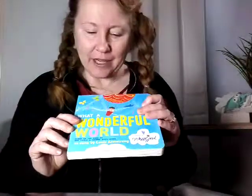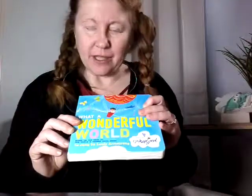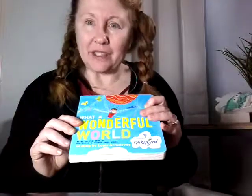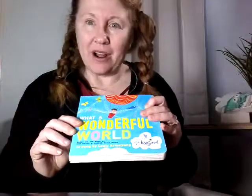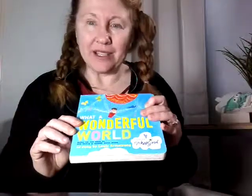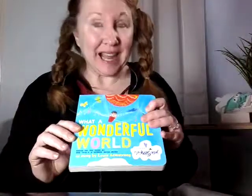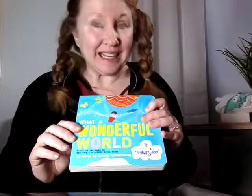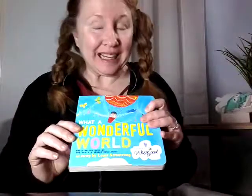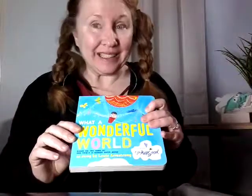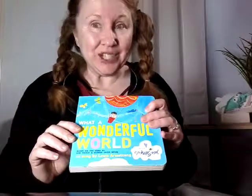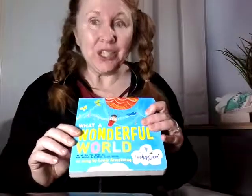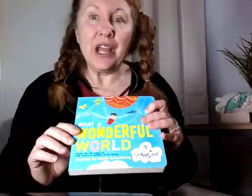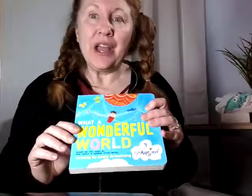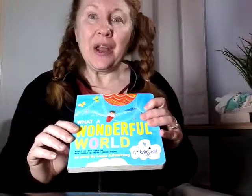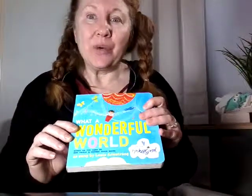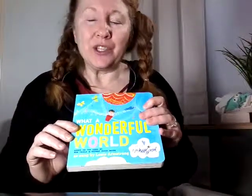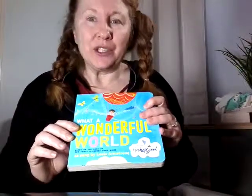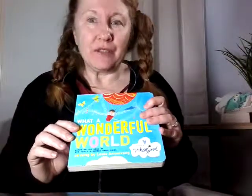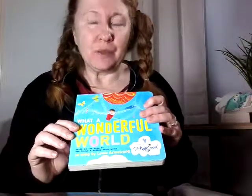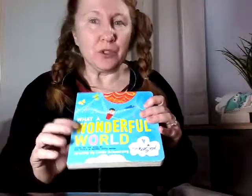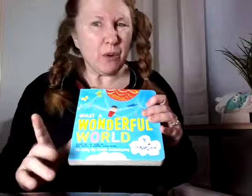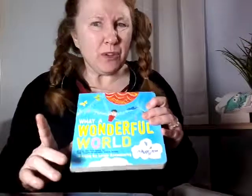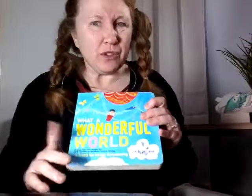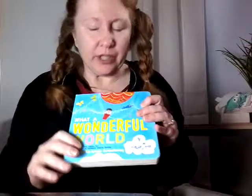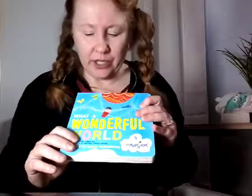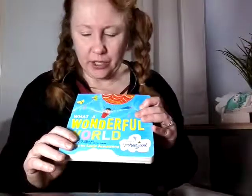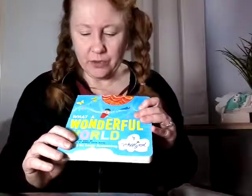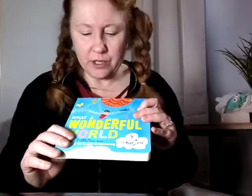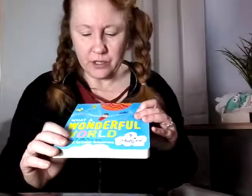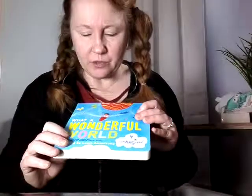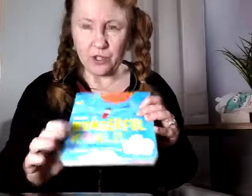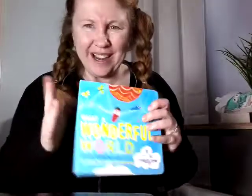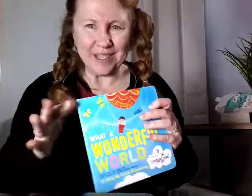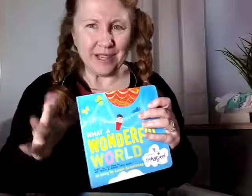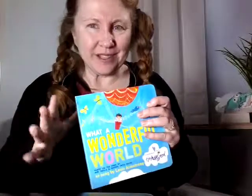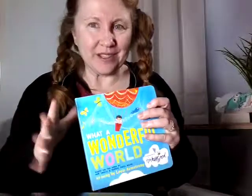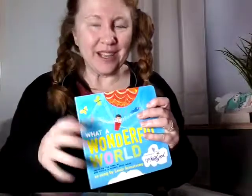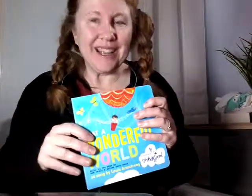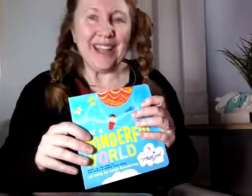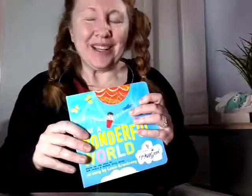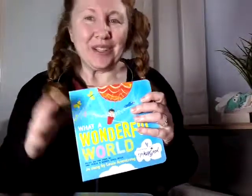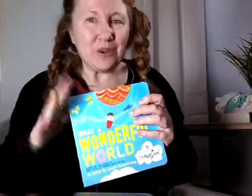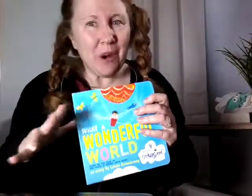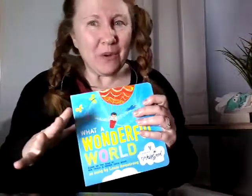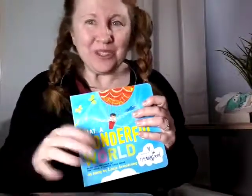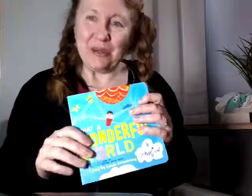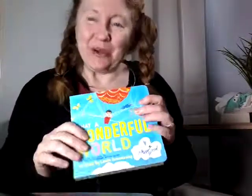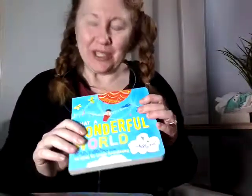it's not signed English, which deaf people don't usually use. So we're trying to make this at least almost American Sign